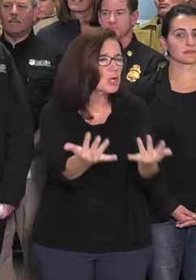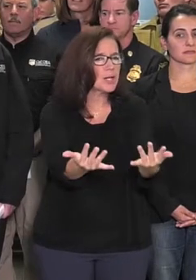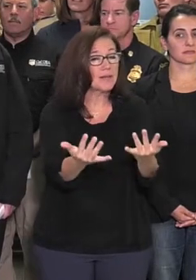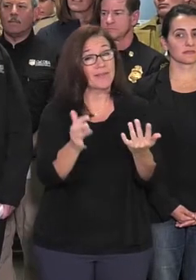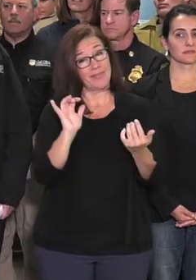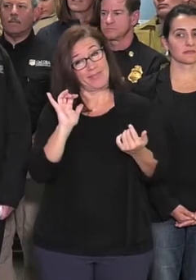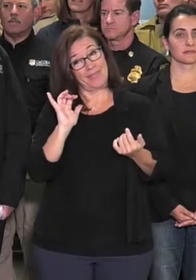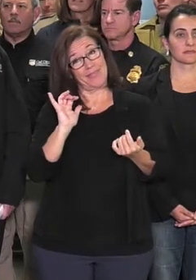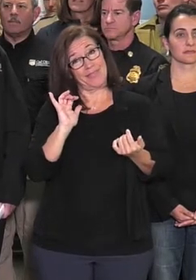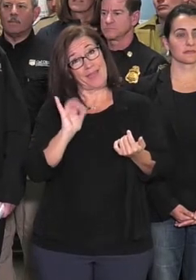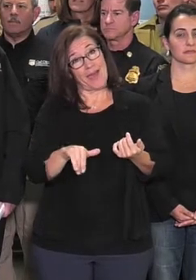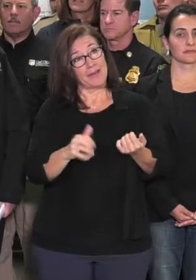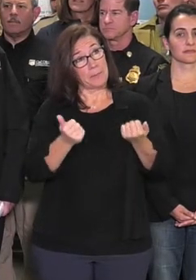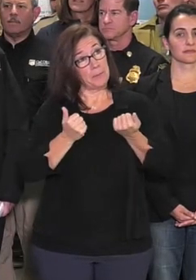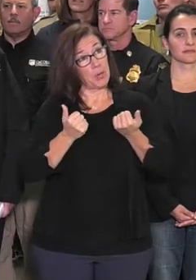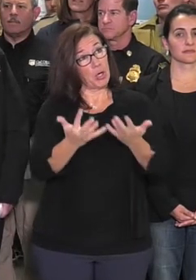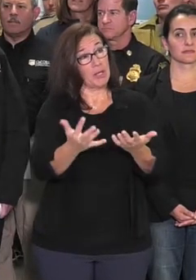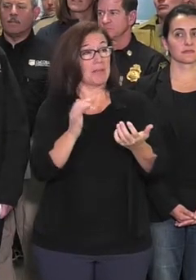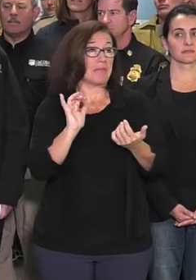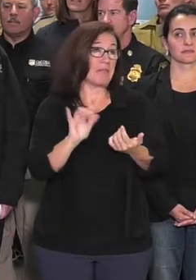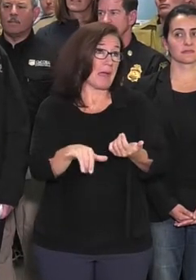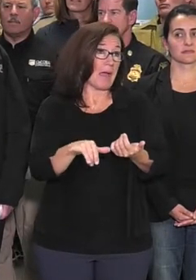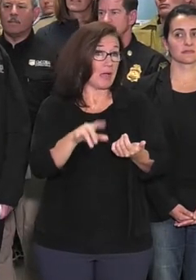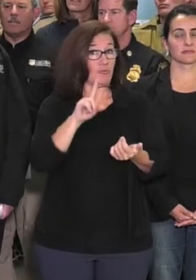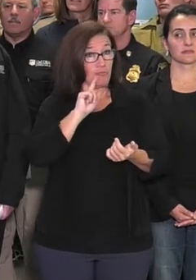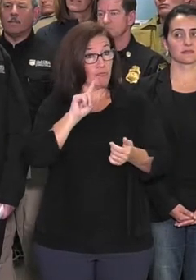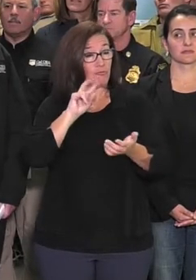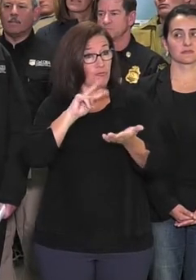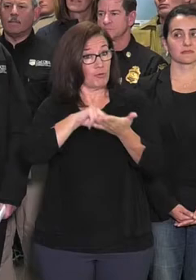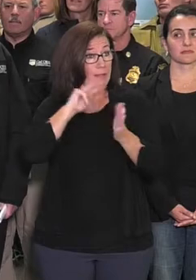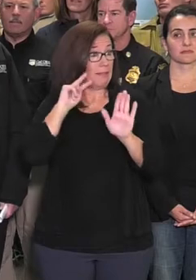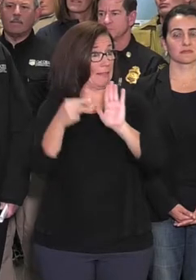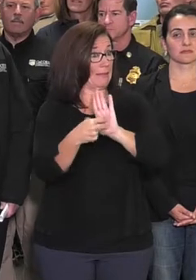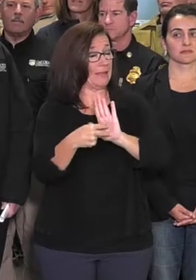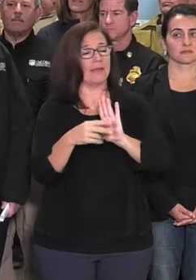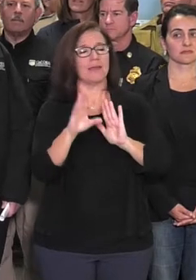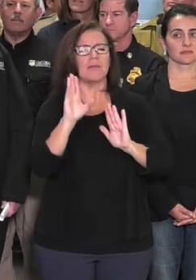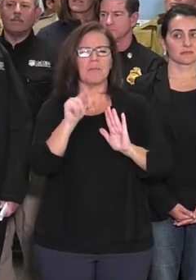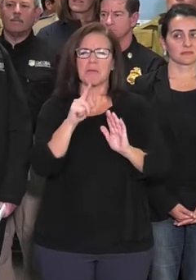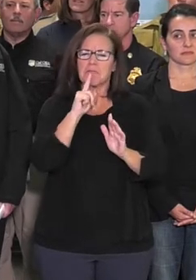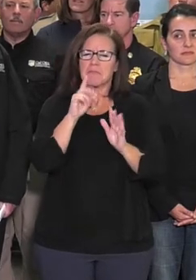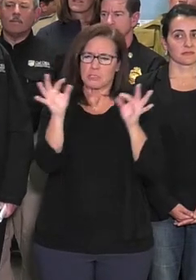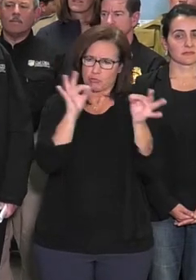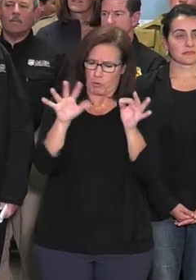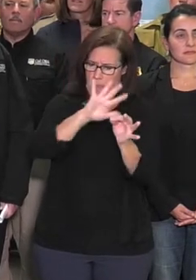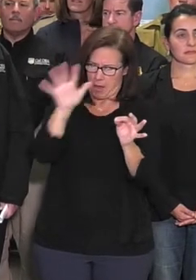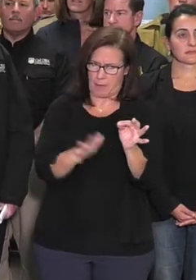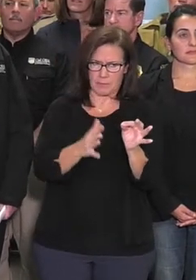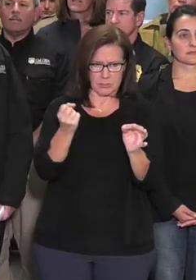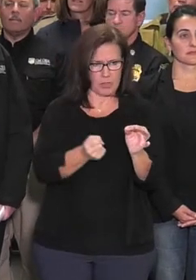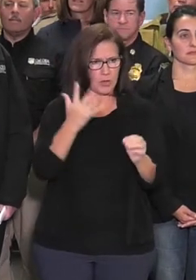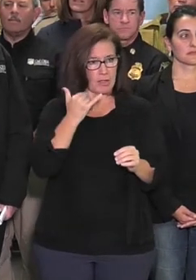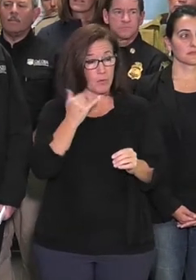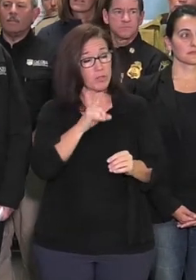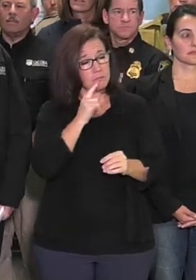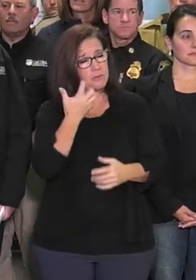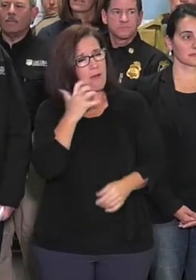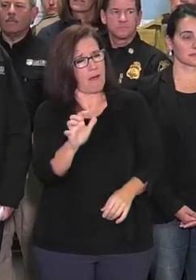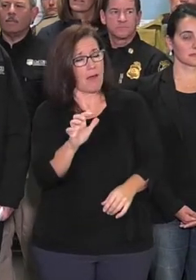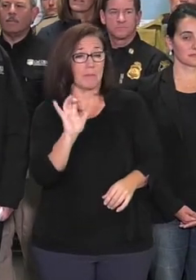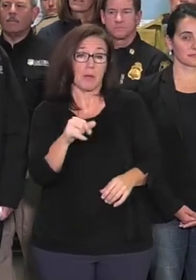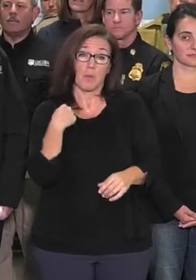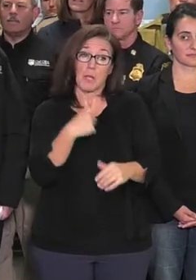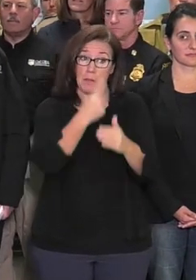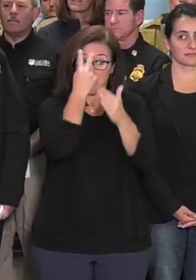a metaphor or a description, not just of the fire right here, but what we can expect over the next years and